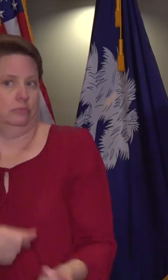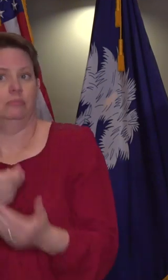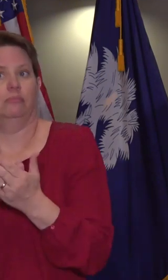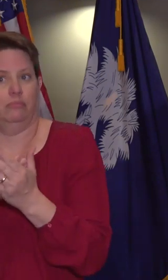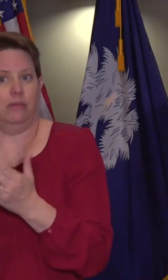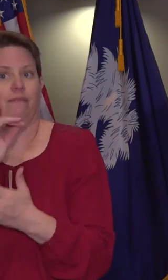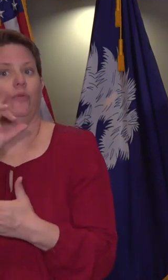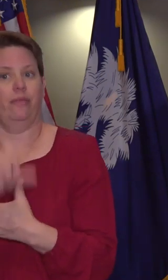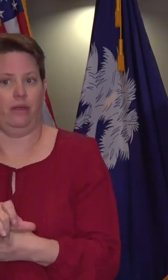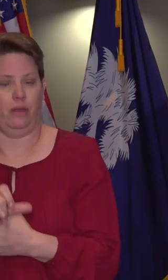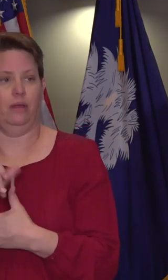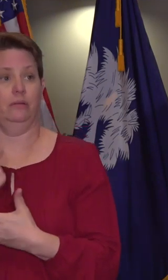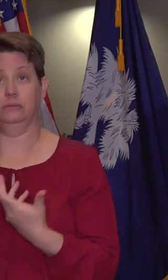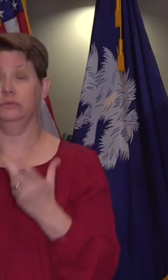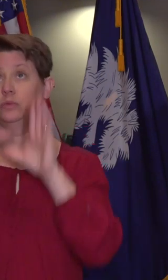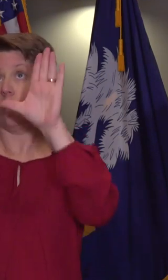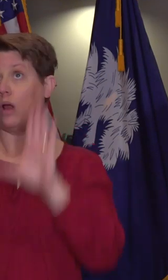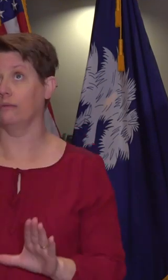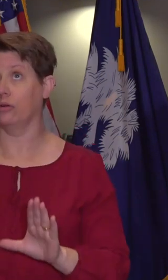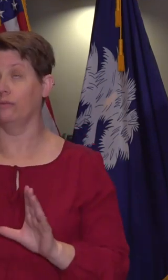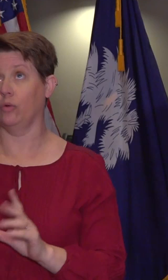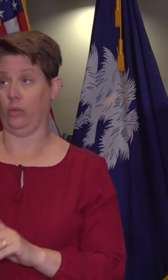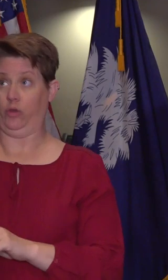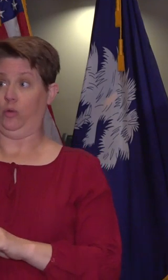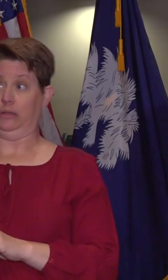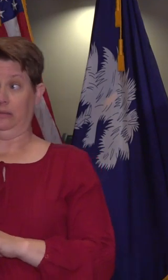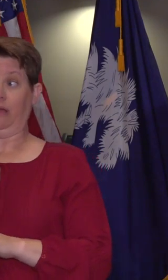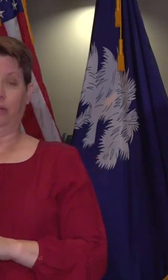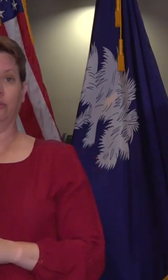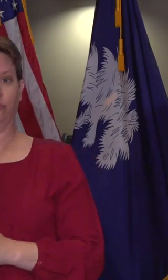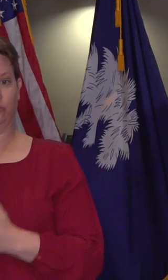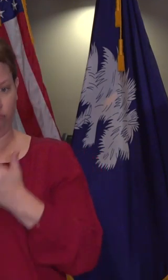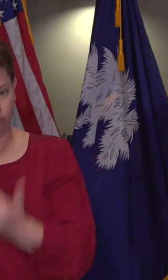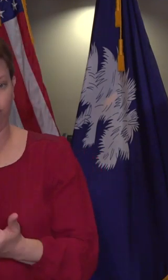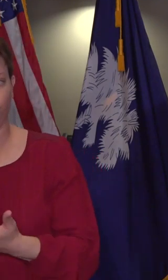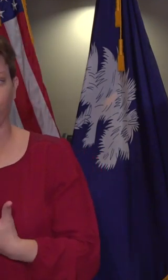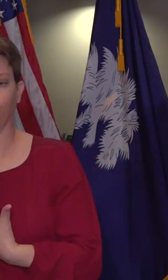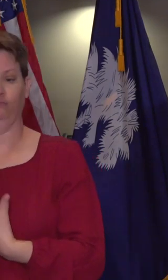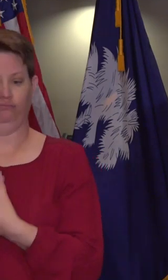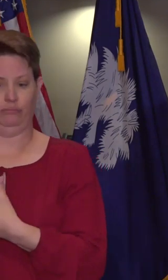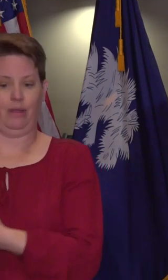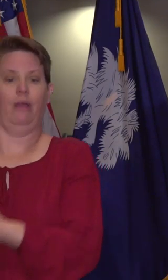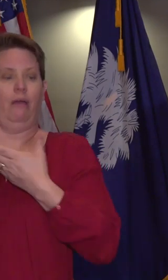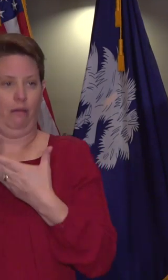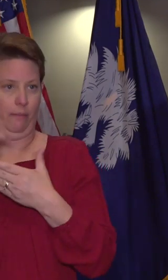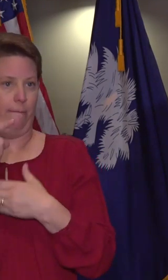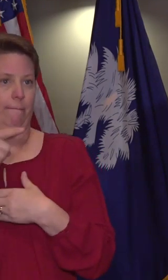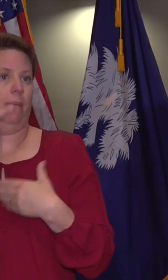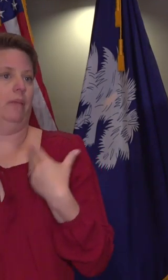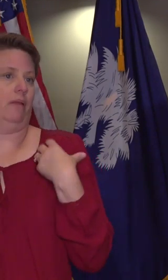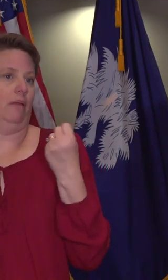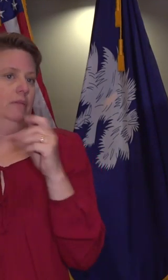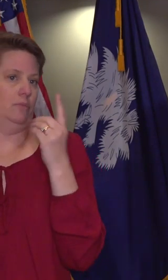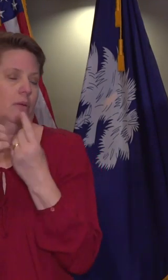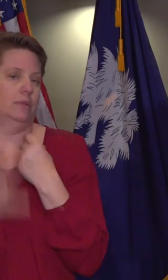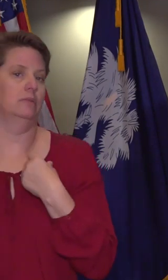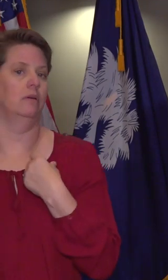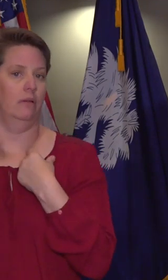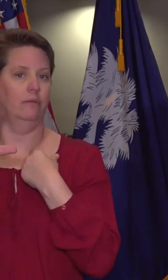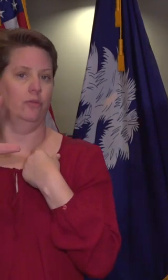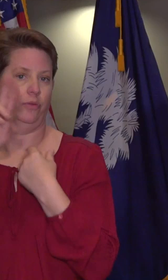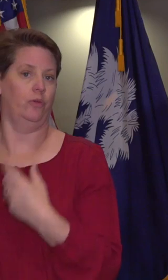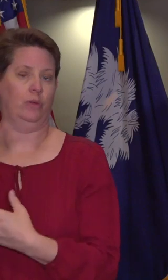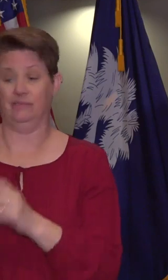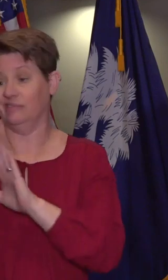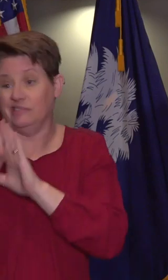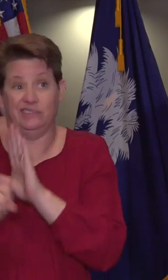and it's wonderful for the U.S. government to step up to help public health departments across the country and